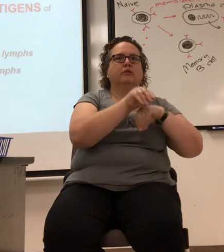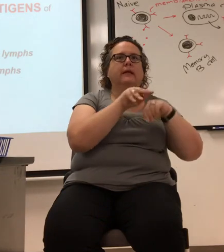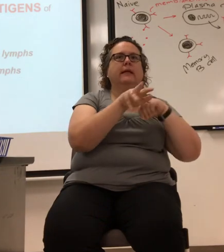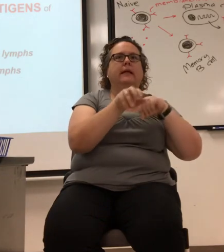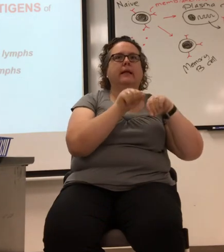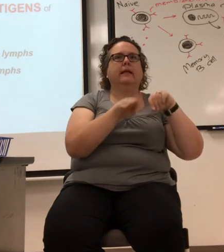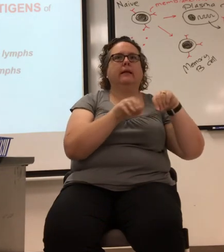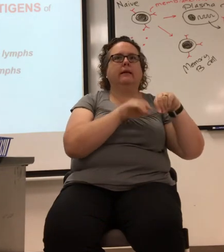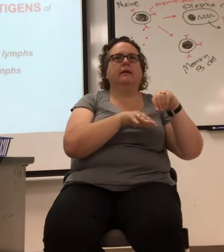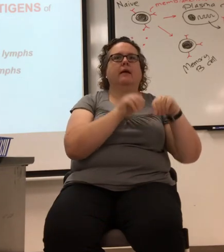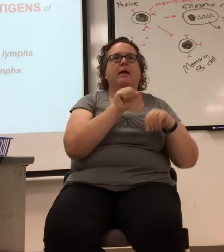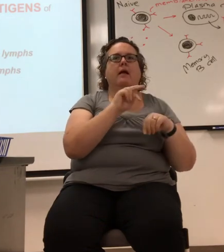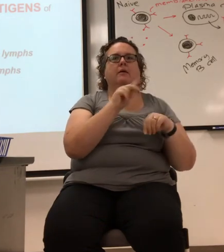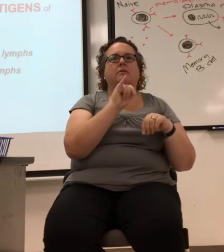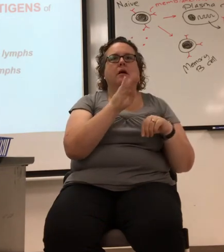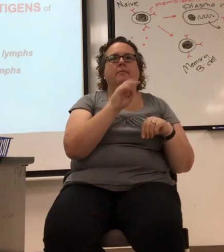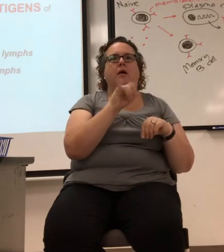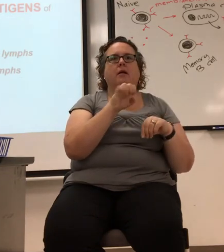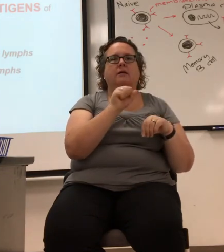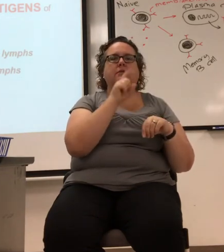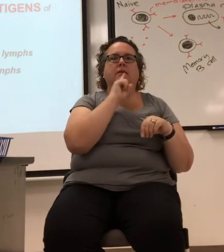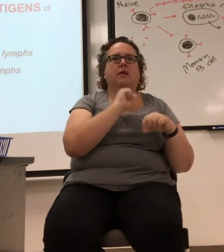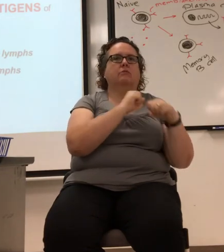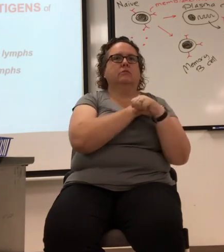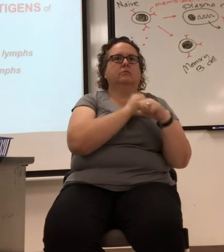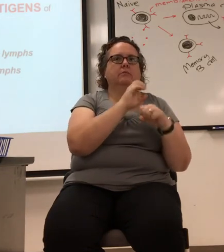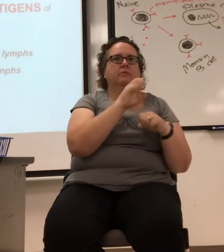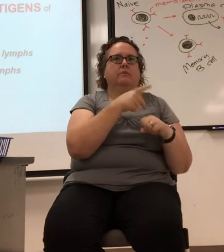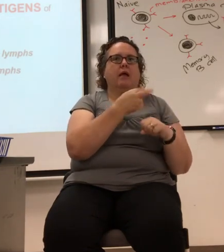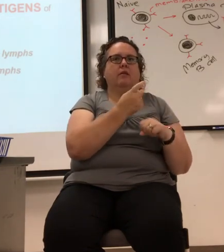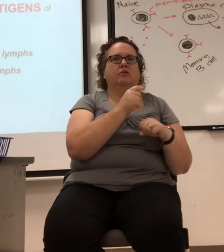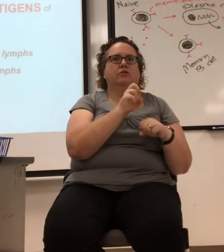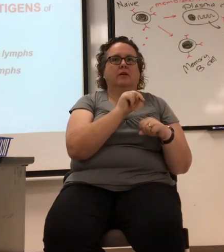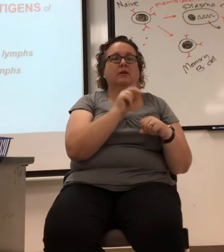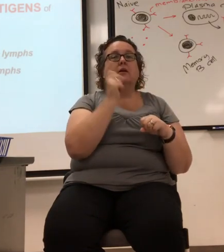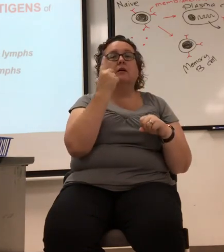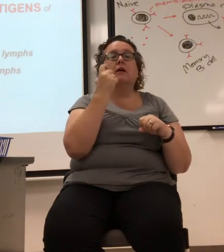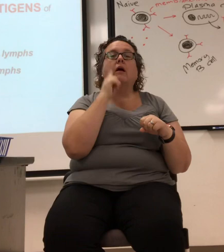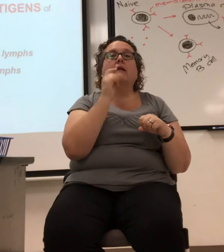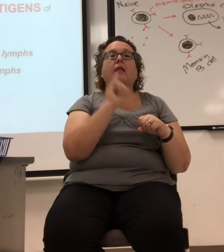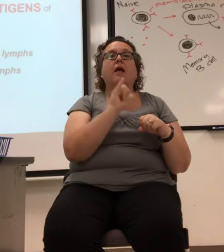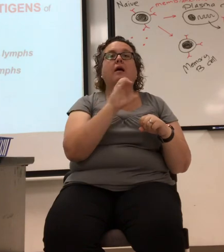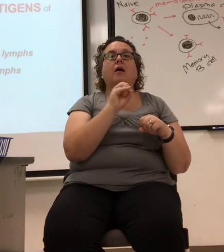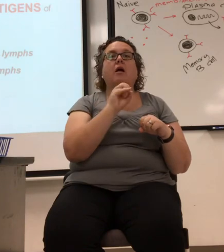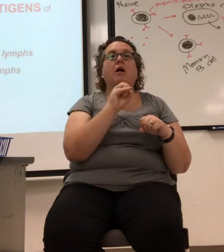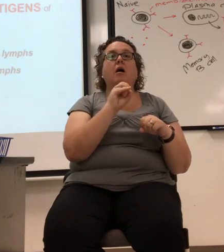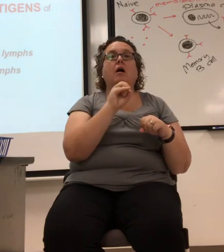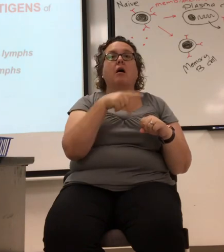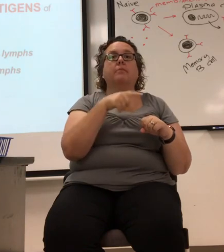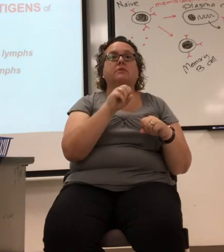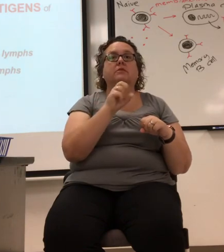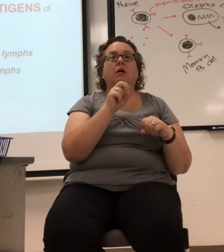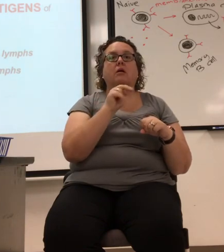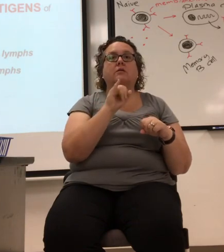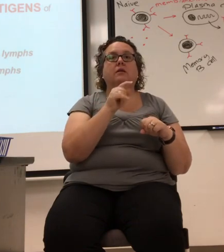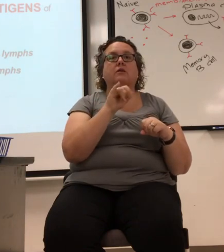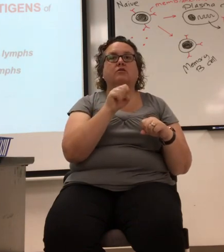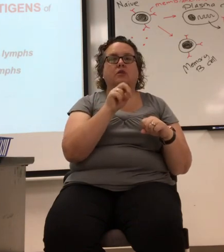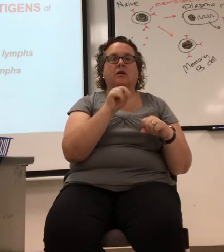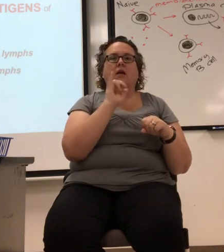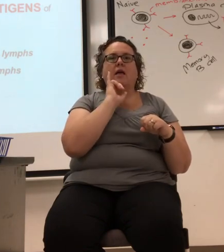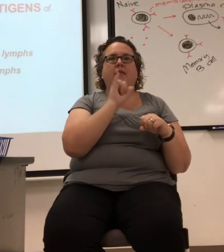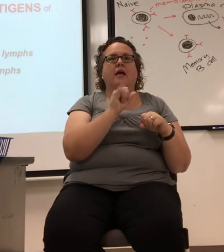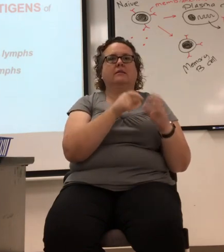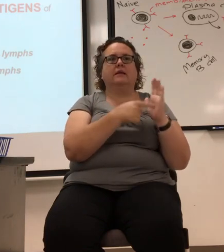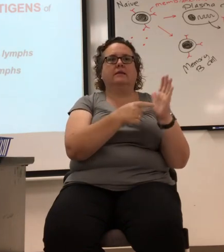will sop up the pathogen, okay? Like opsonization in complement, right? That's an example of